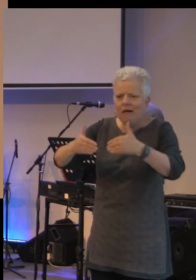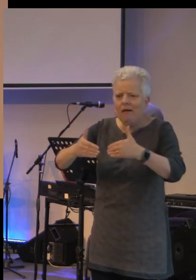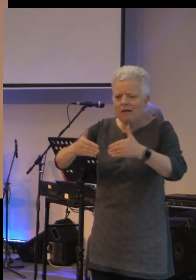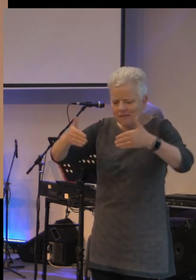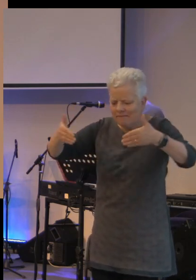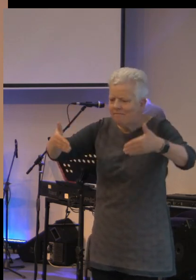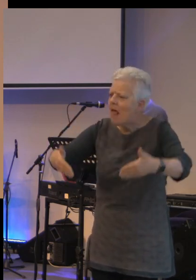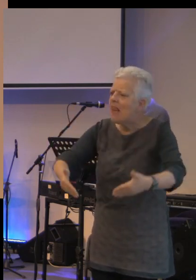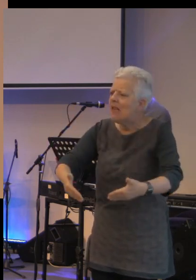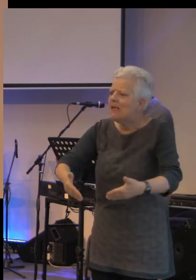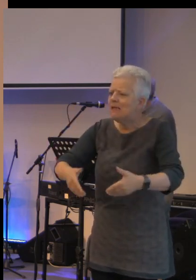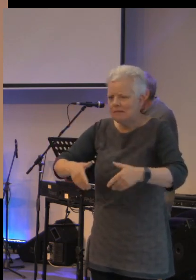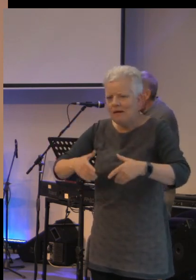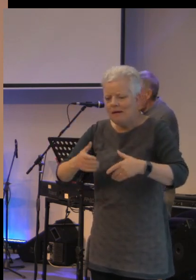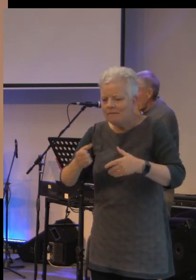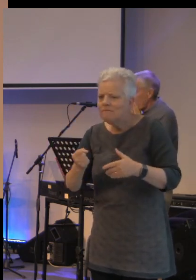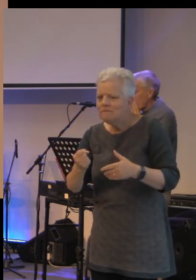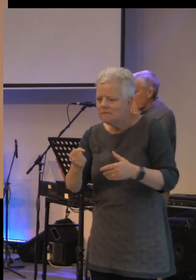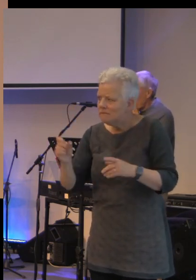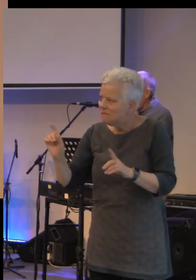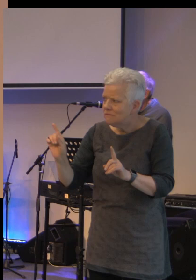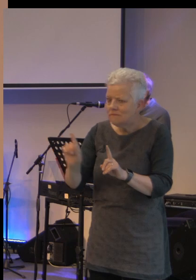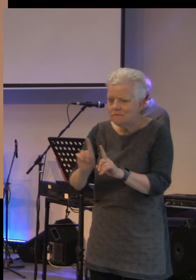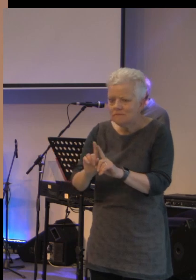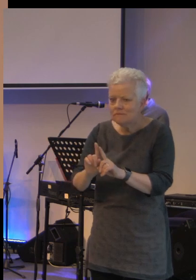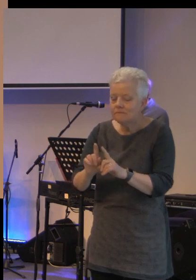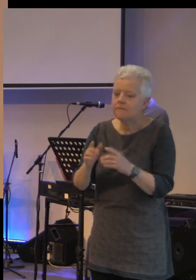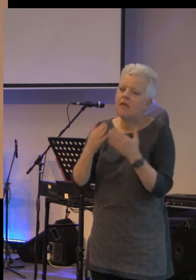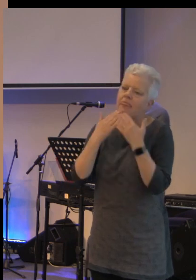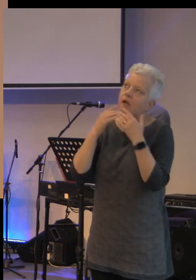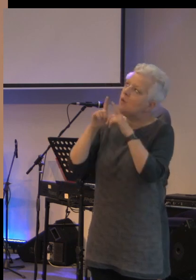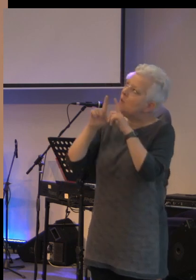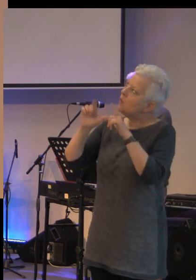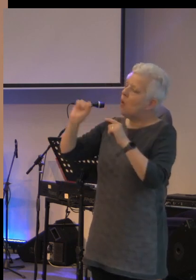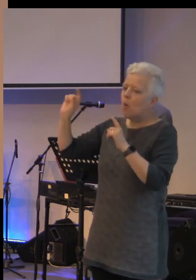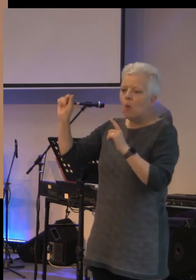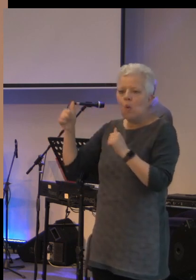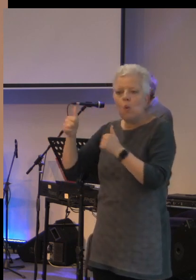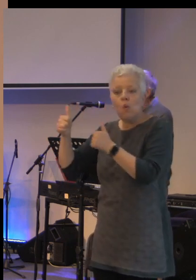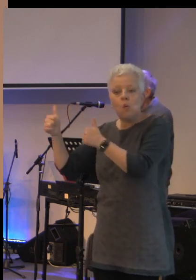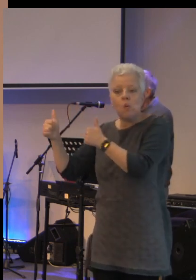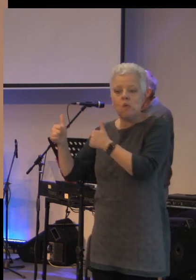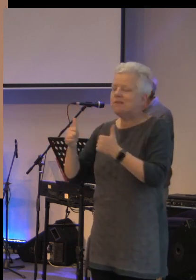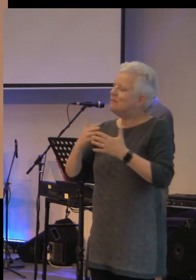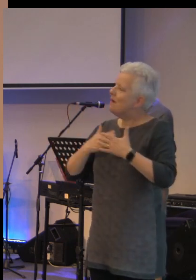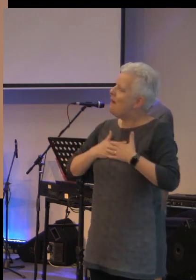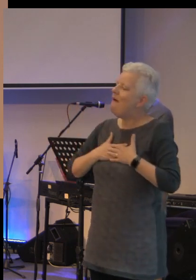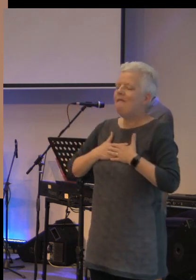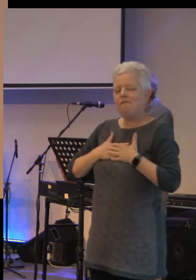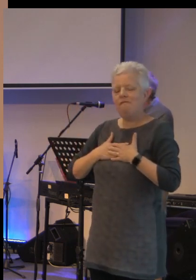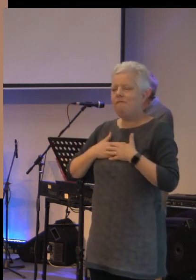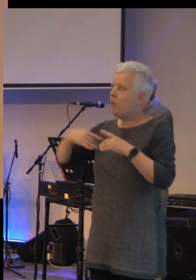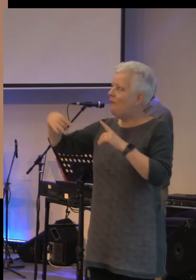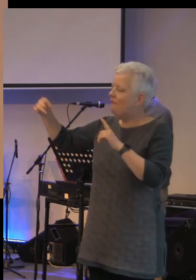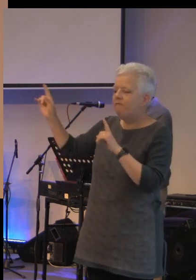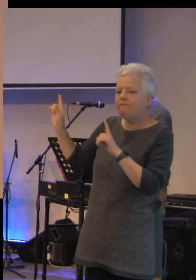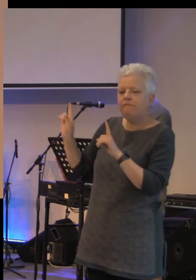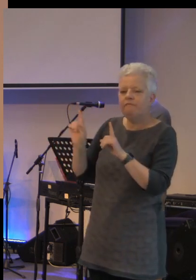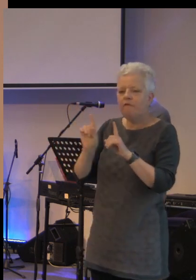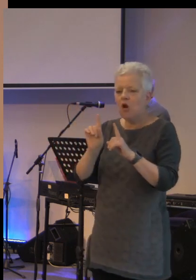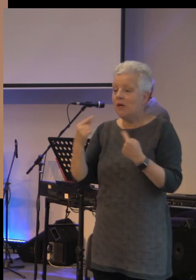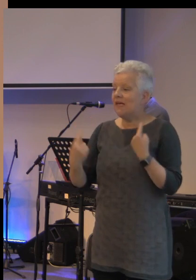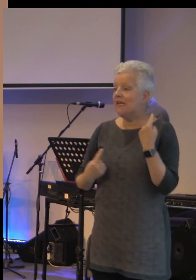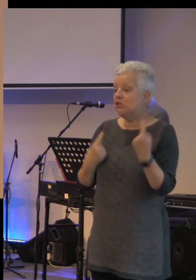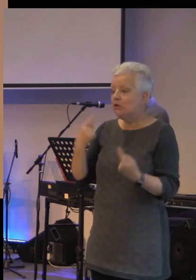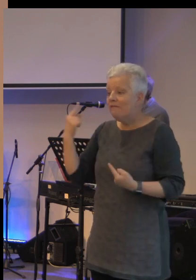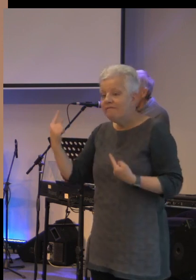valley. Thank you, Lord, that your goodness and love will follow each of